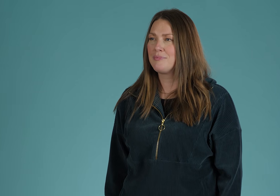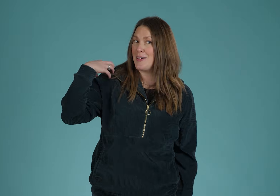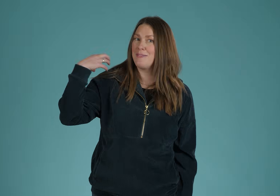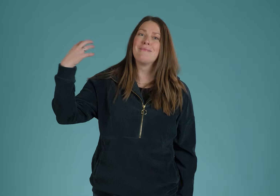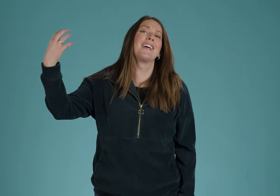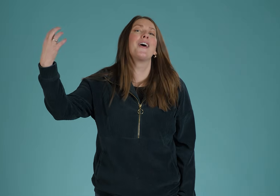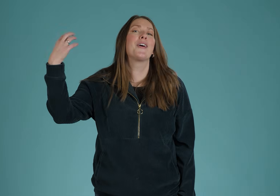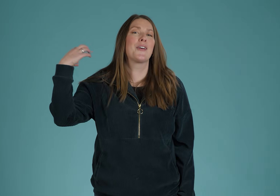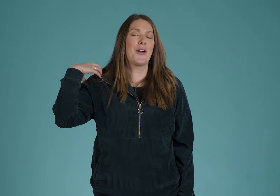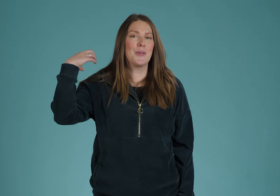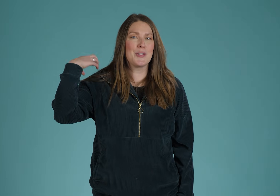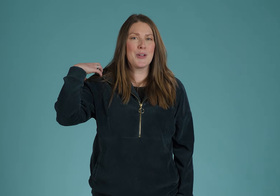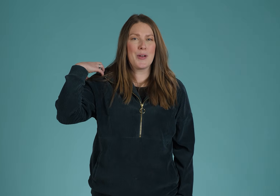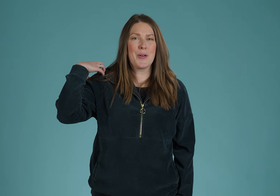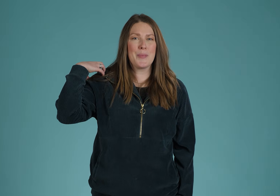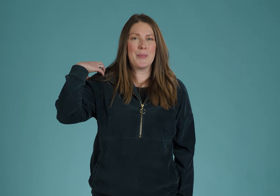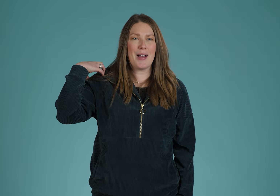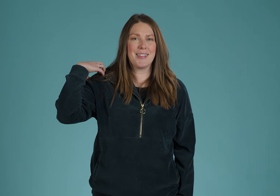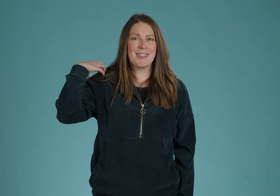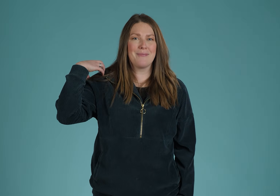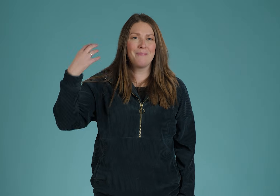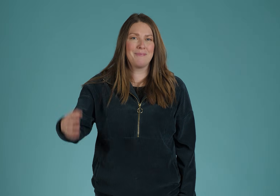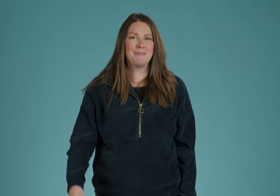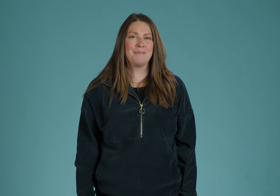one. Coach, boss.